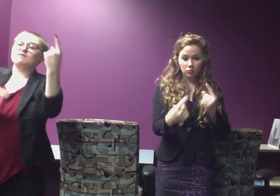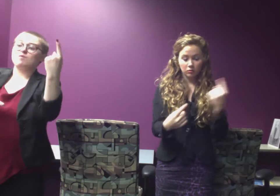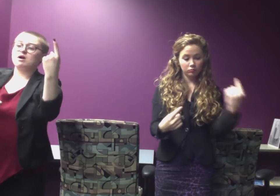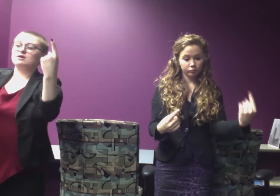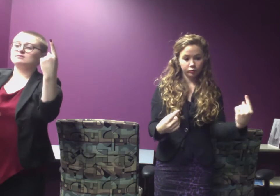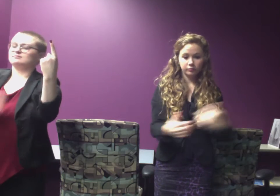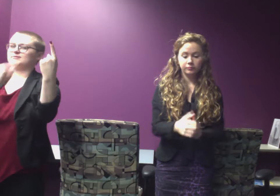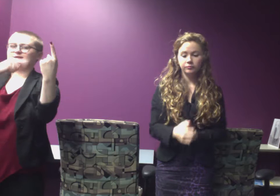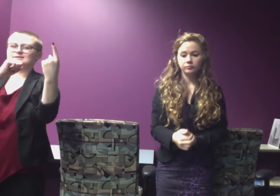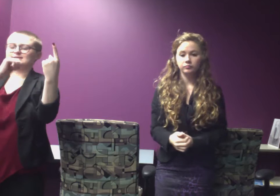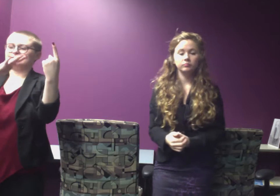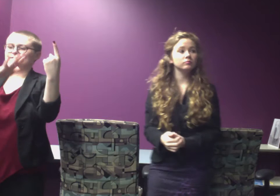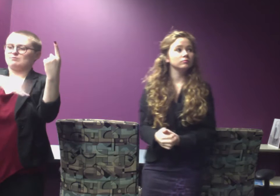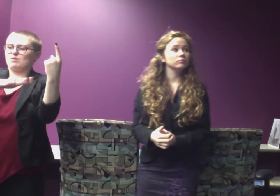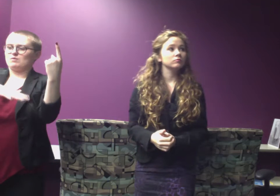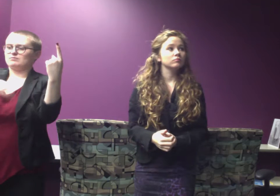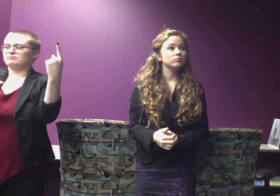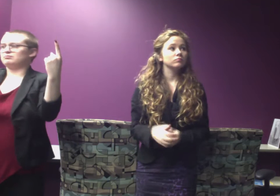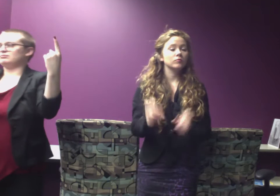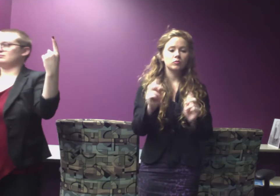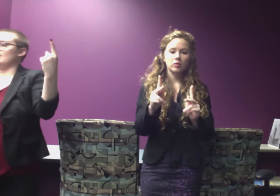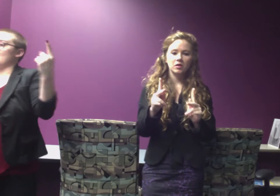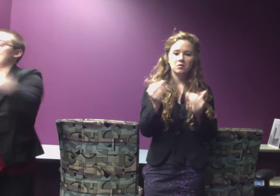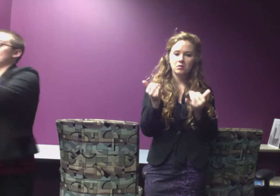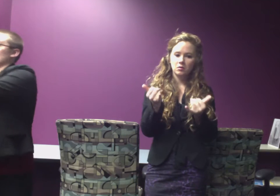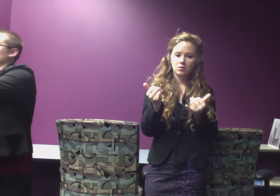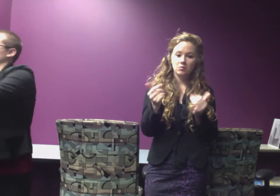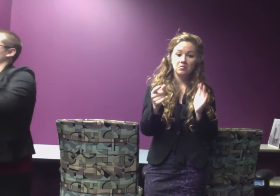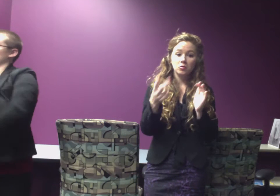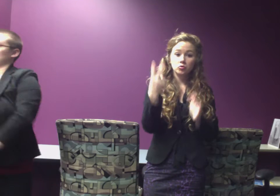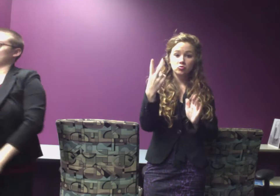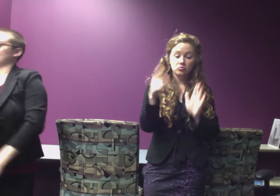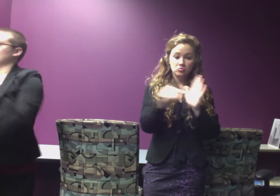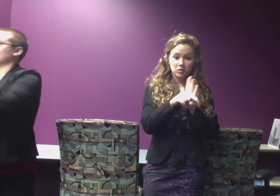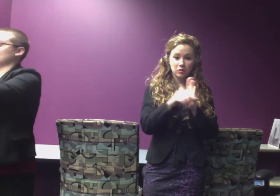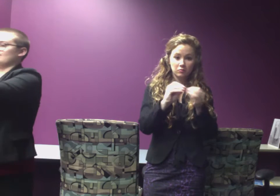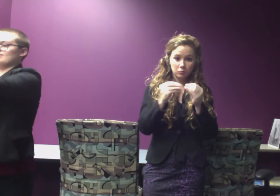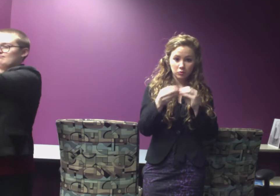-1. Let's take two negative numbers just for kicks.